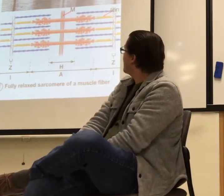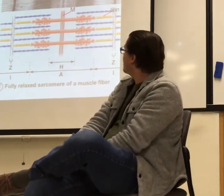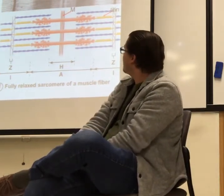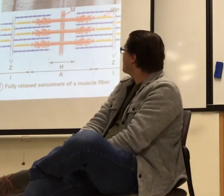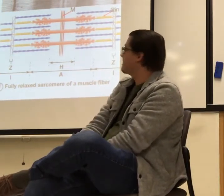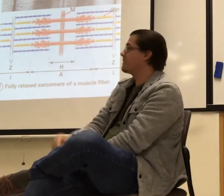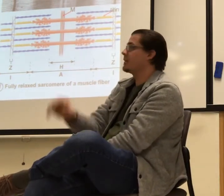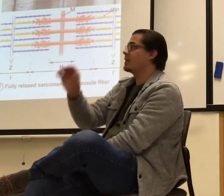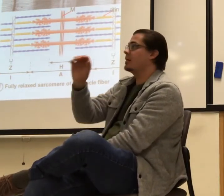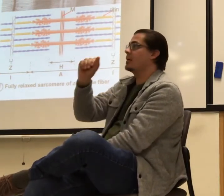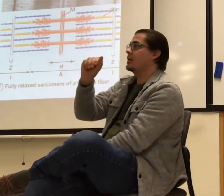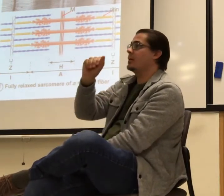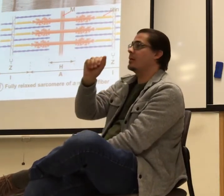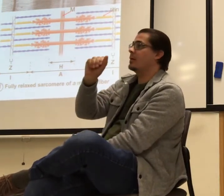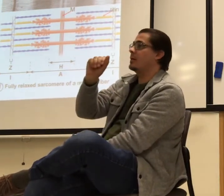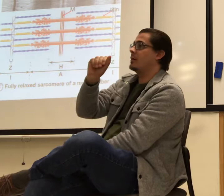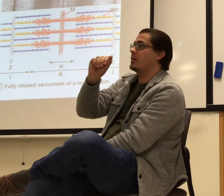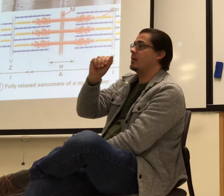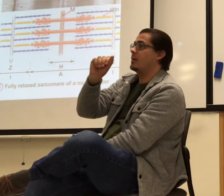Actin